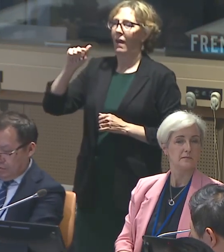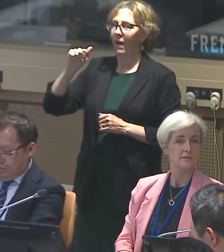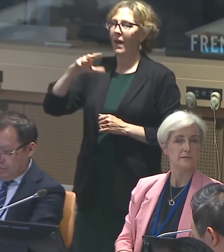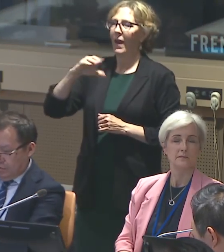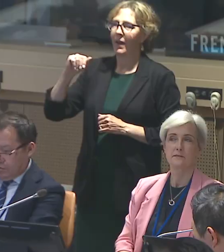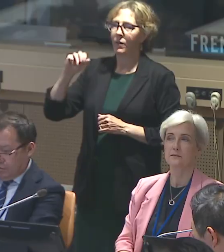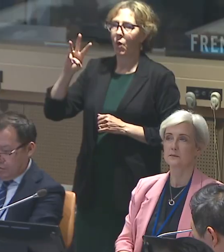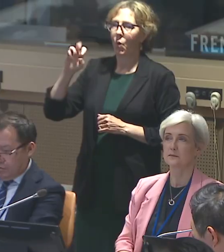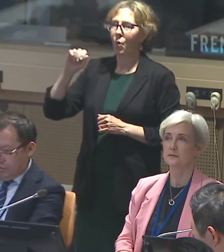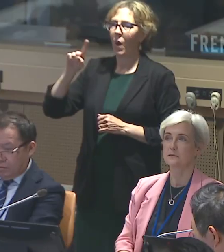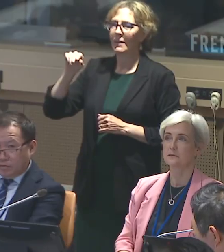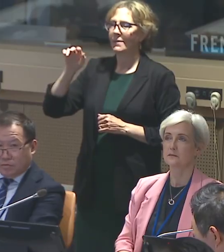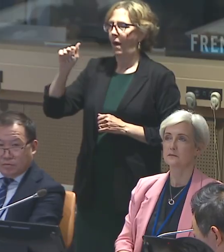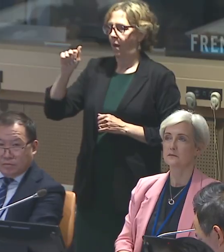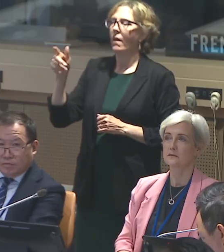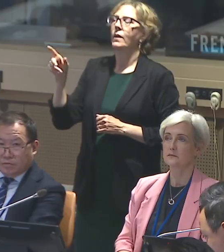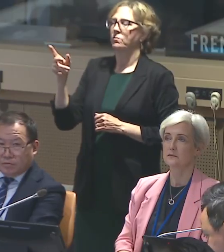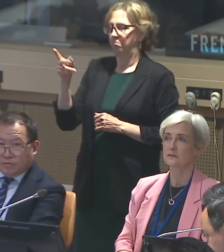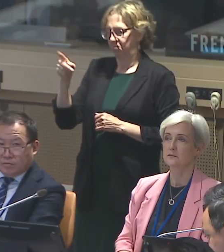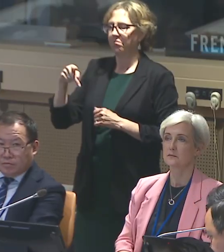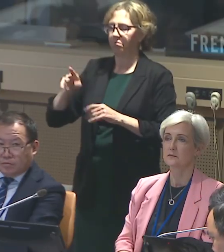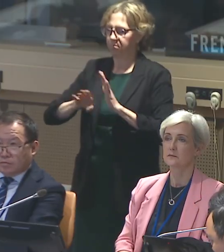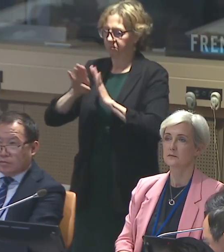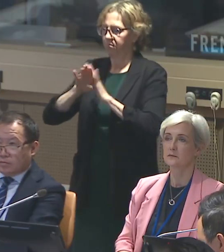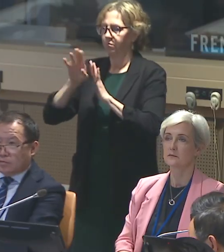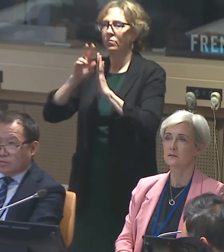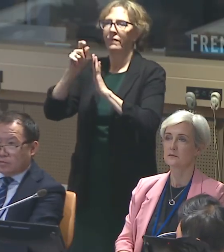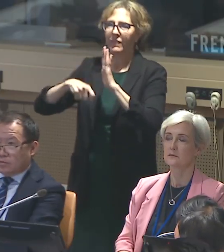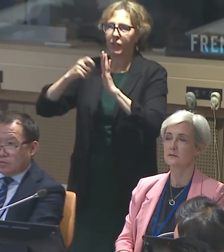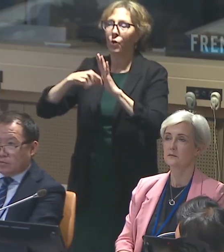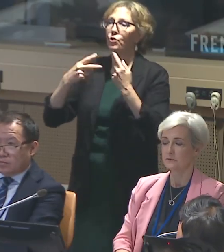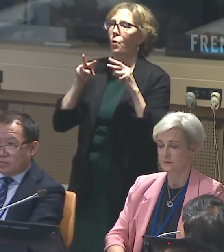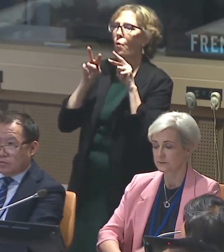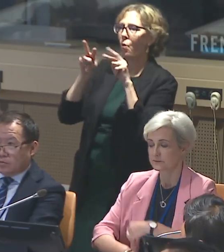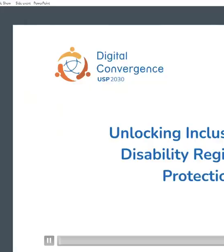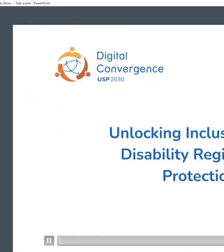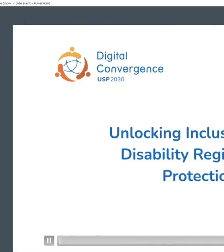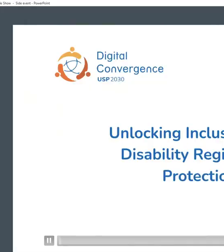is interoperability with other systems. So we will just